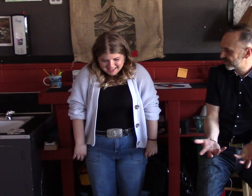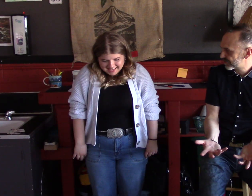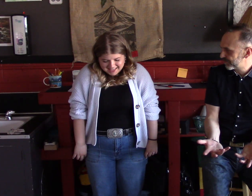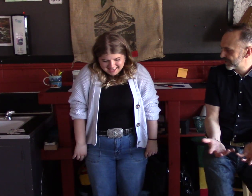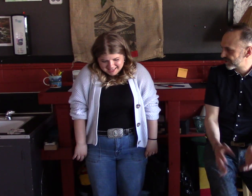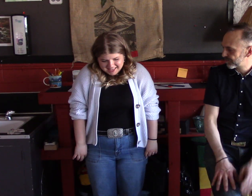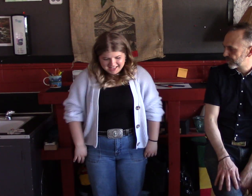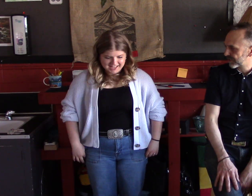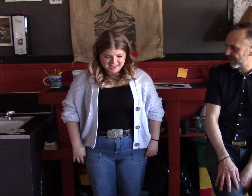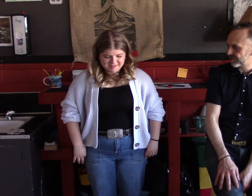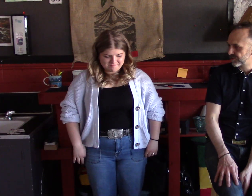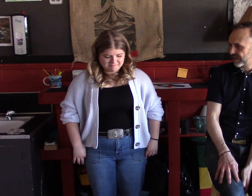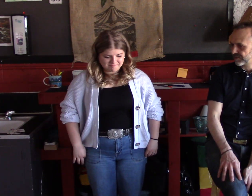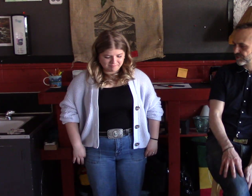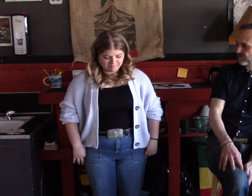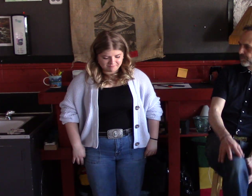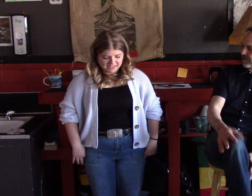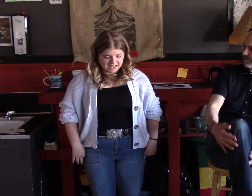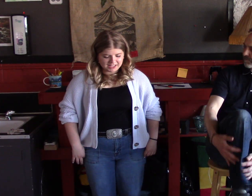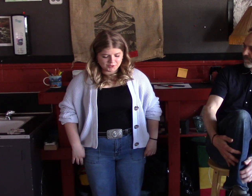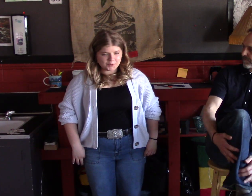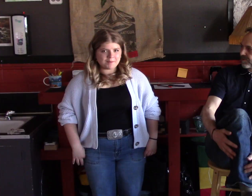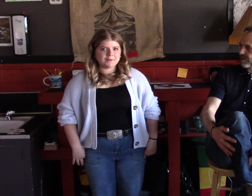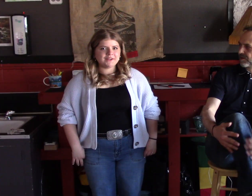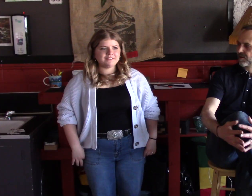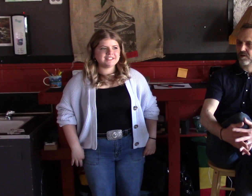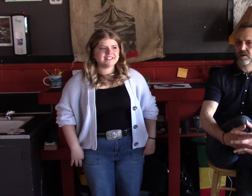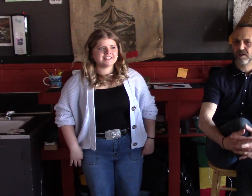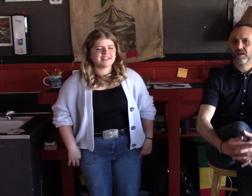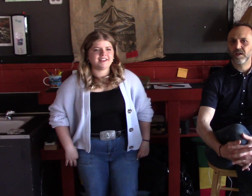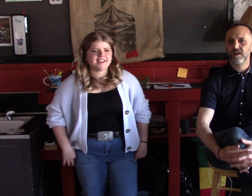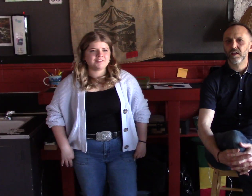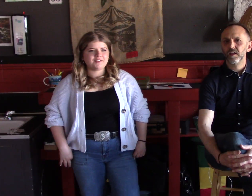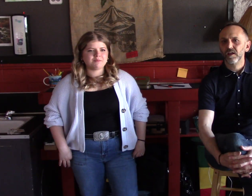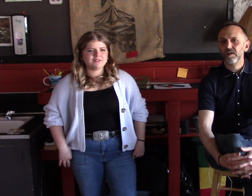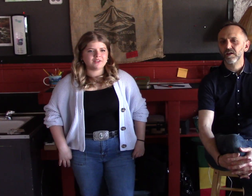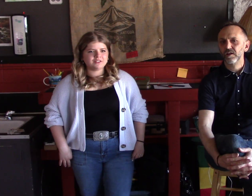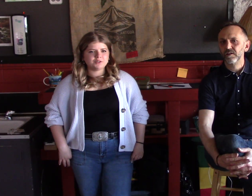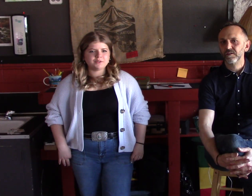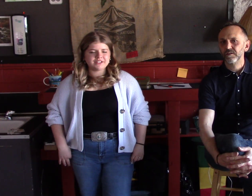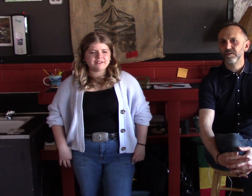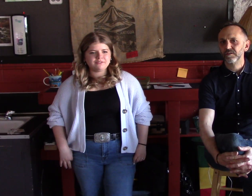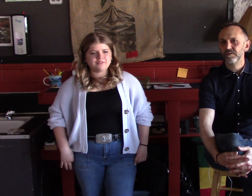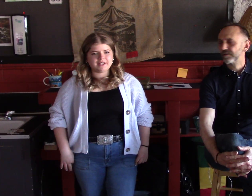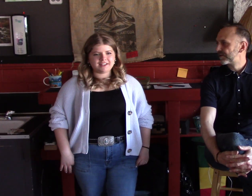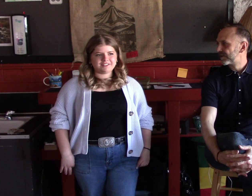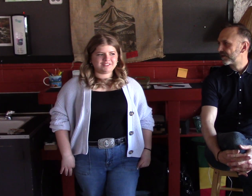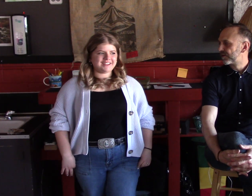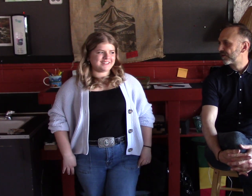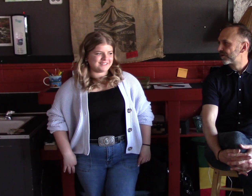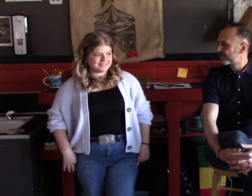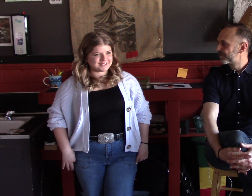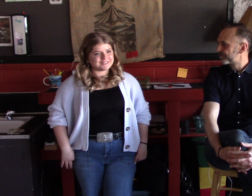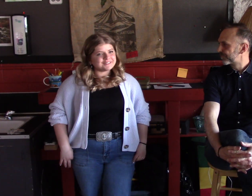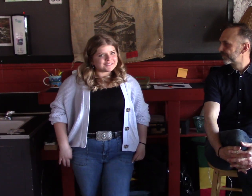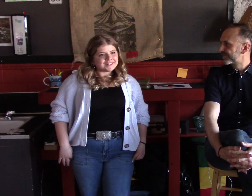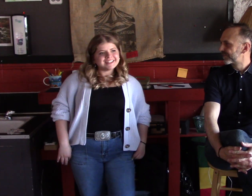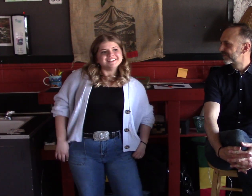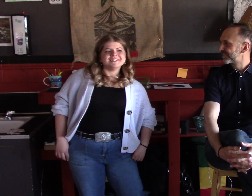so much and what got you kind of stoked about it? I grew up around it. I had family friends who were deaf, and I just kind of thought it was cool. So